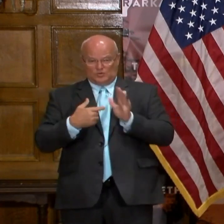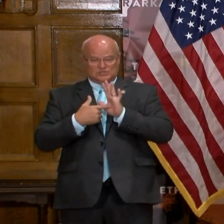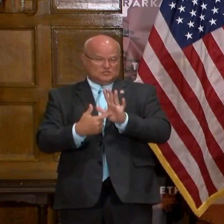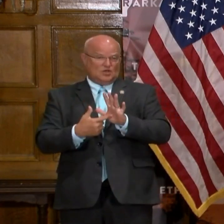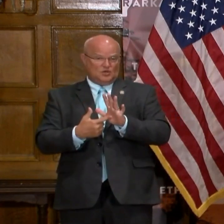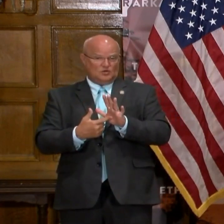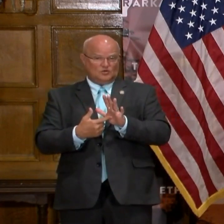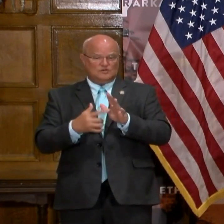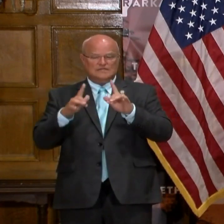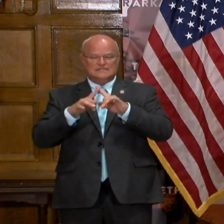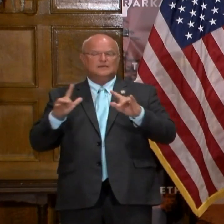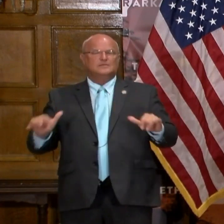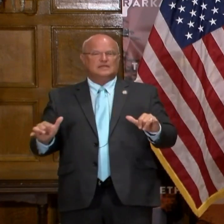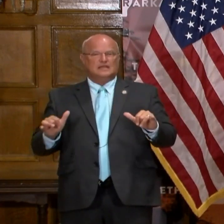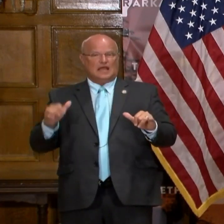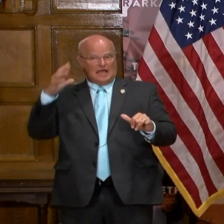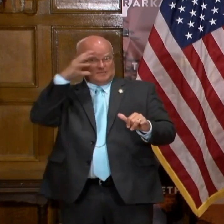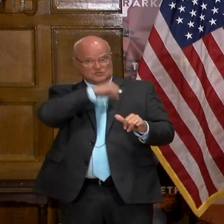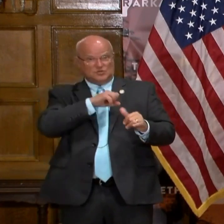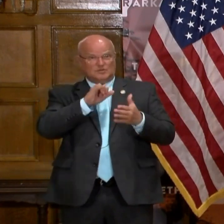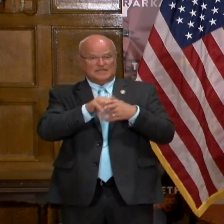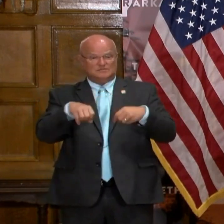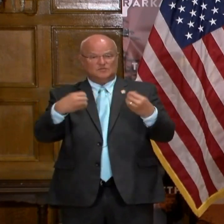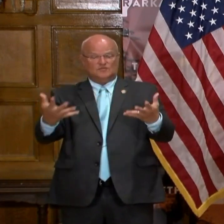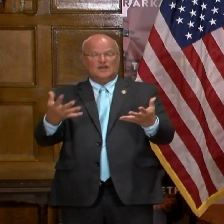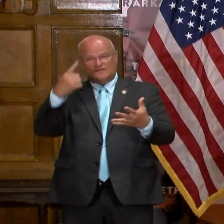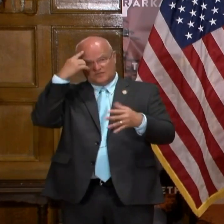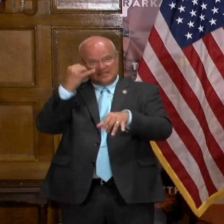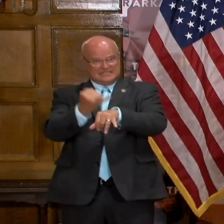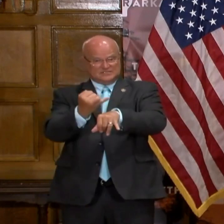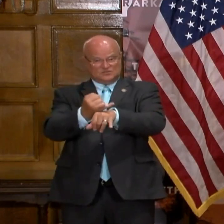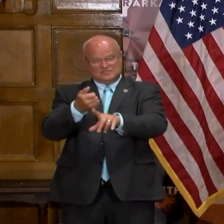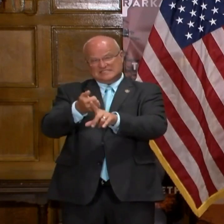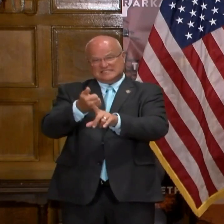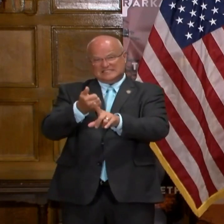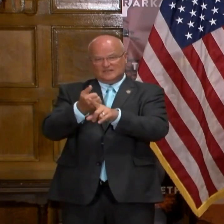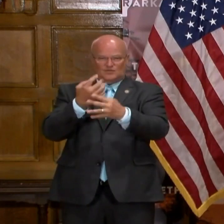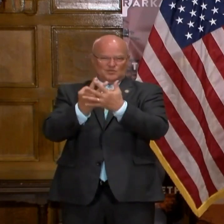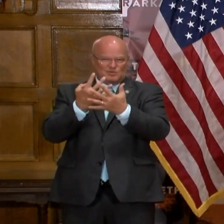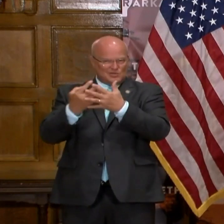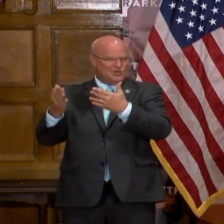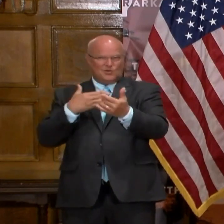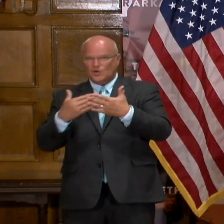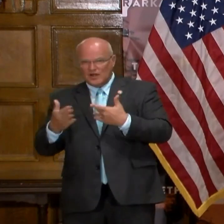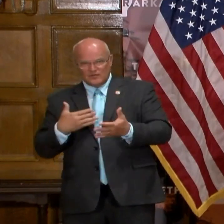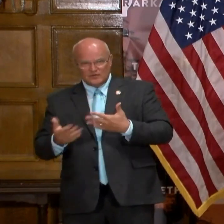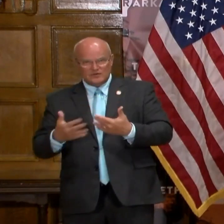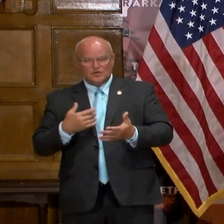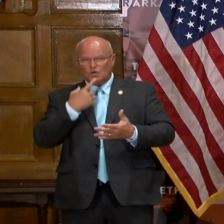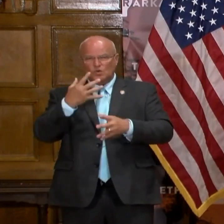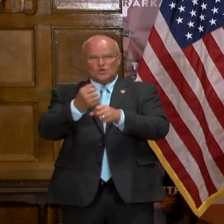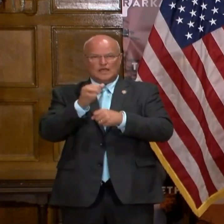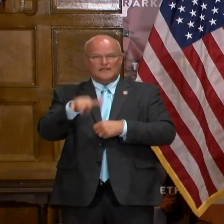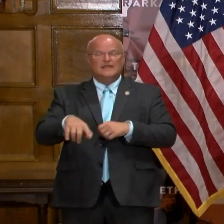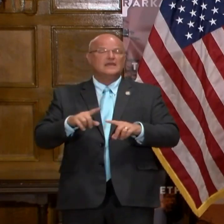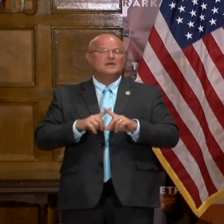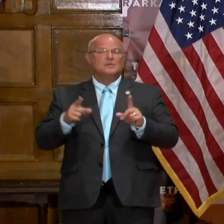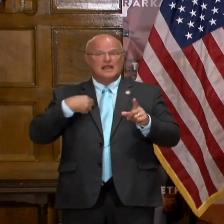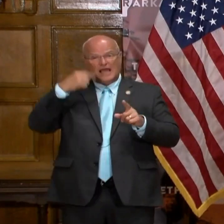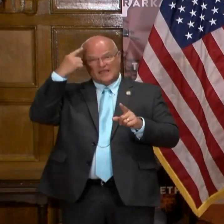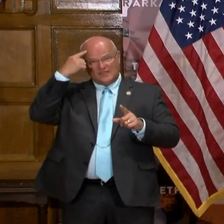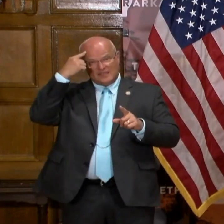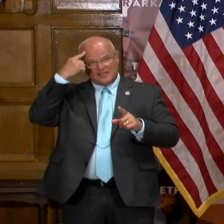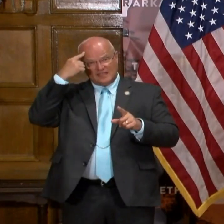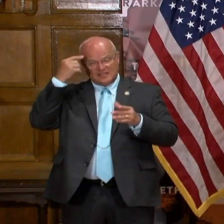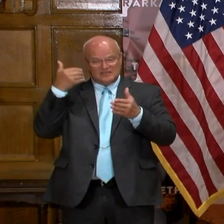showed. Simultaneously, I presume that that's provided to the institution, so whoever responded might not have had that, but I think there's been